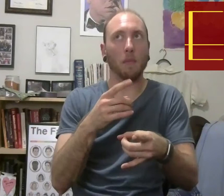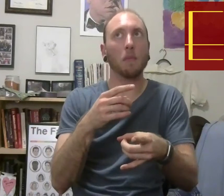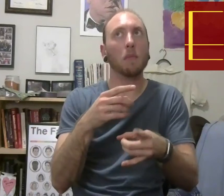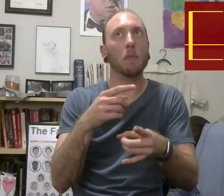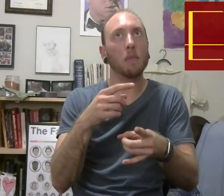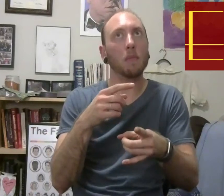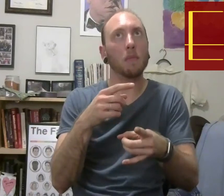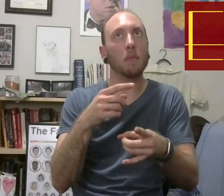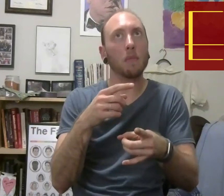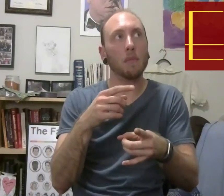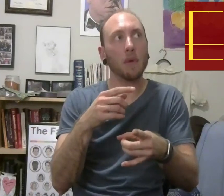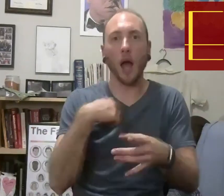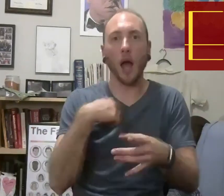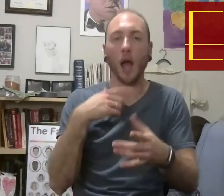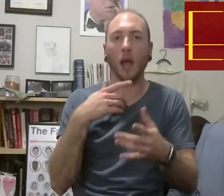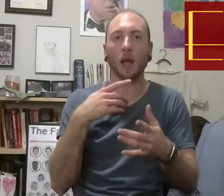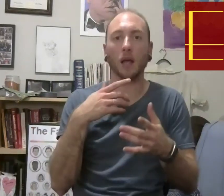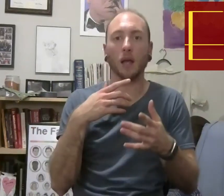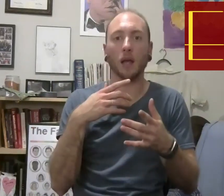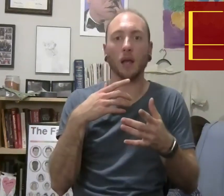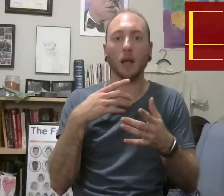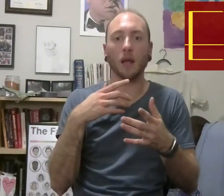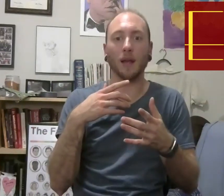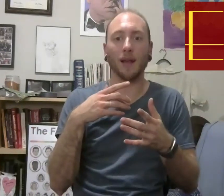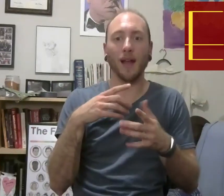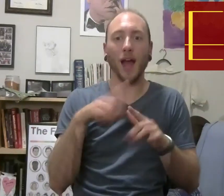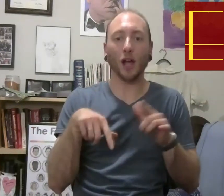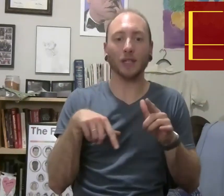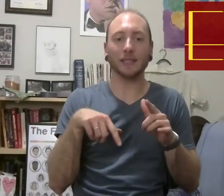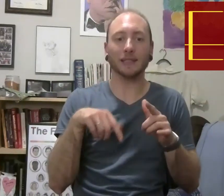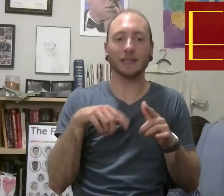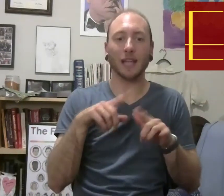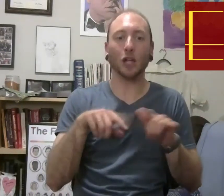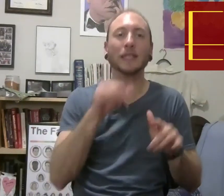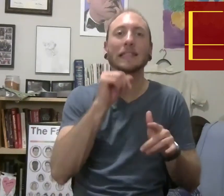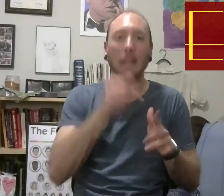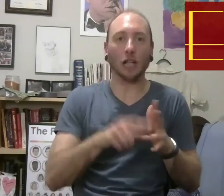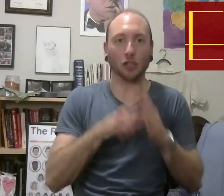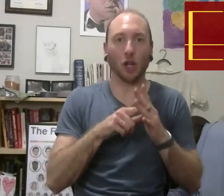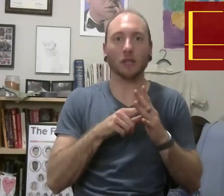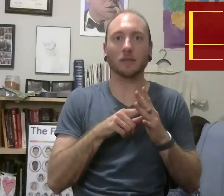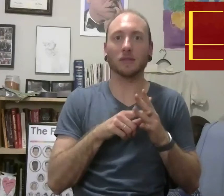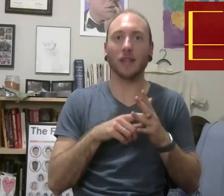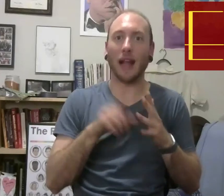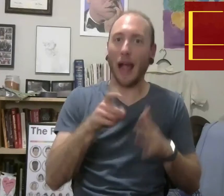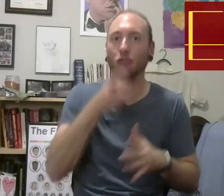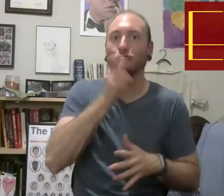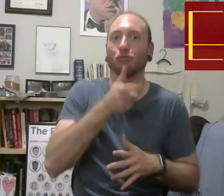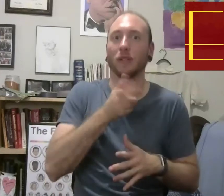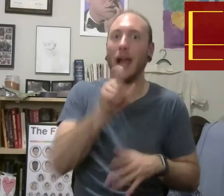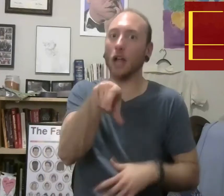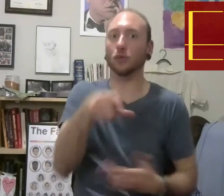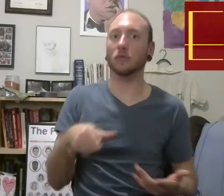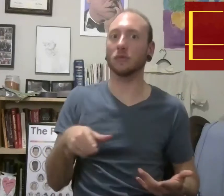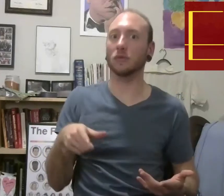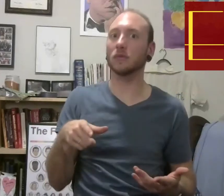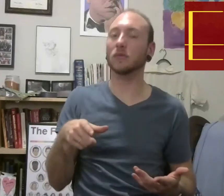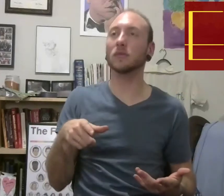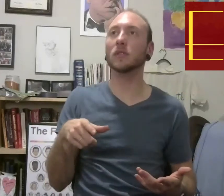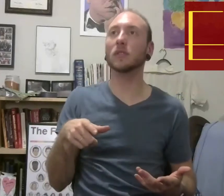over alcohol before I even started drinking it. Like, I couldn't not drink. And that was when I decided to